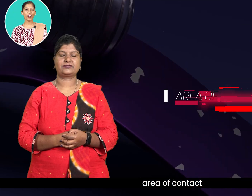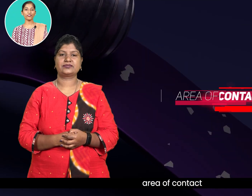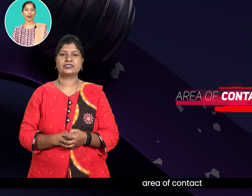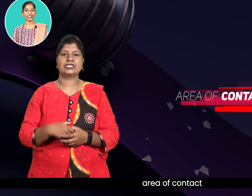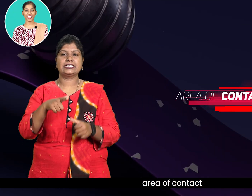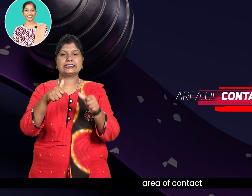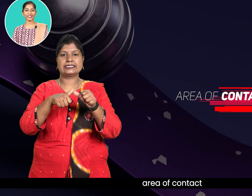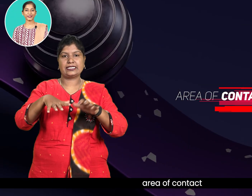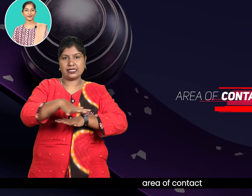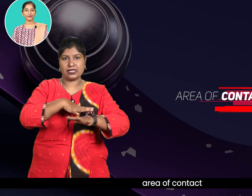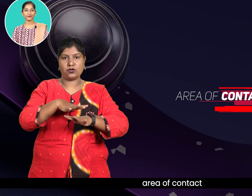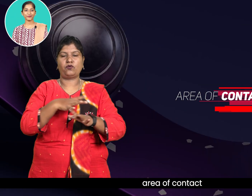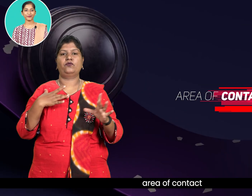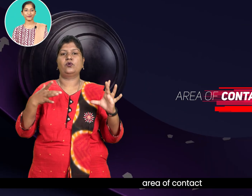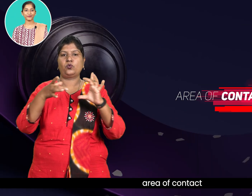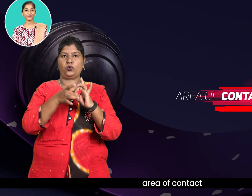Area of contact.